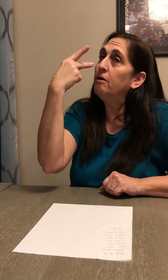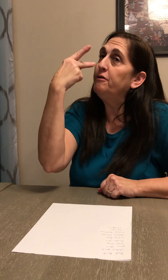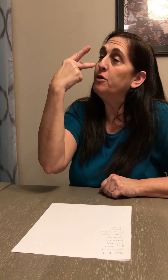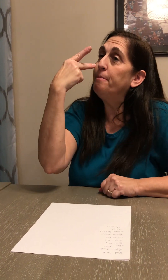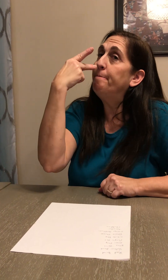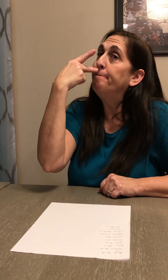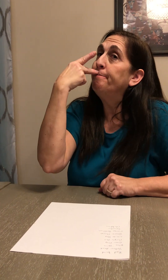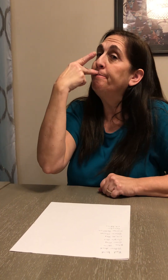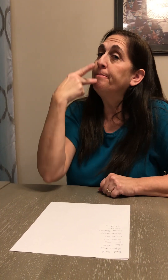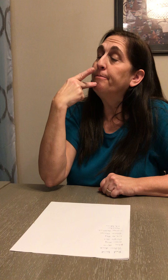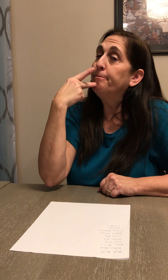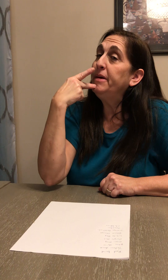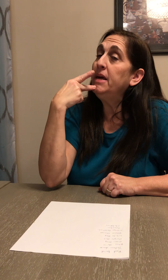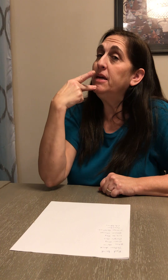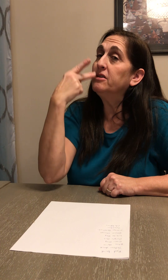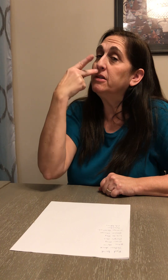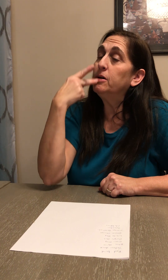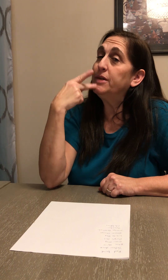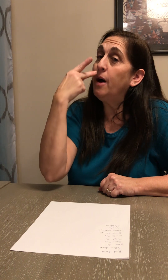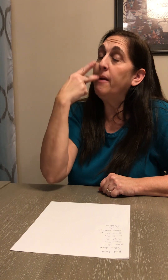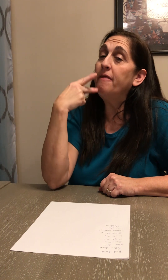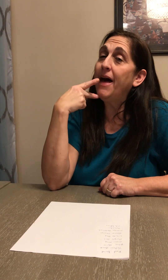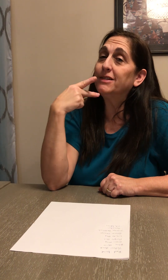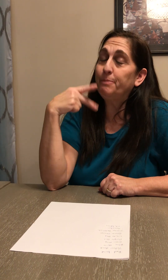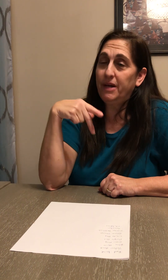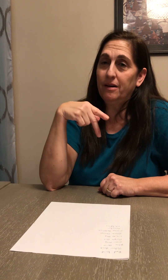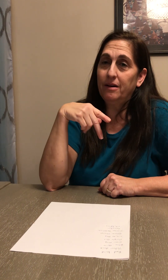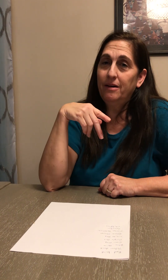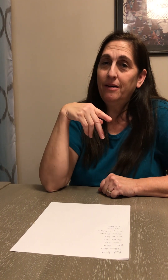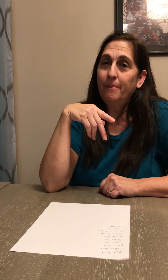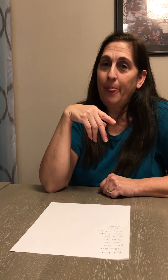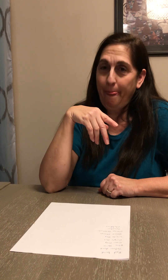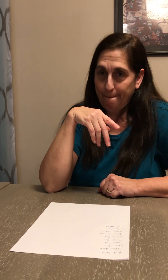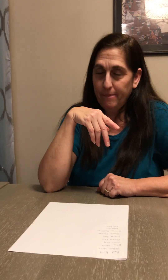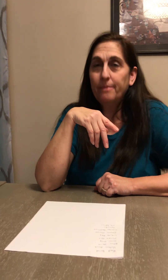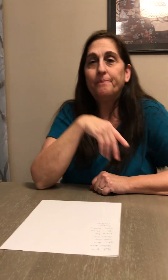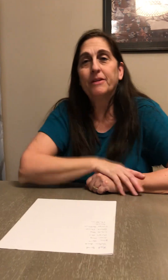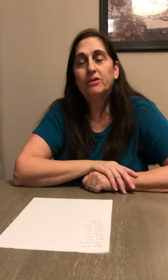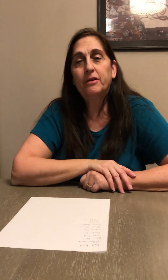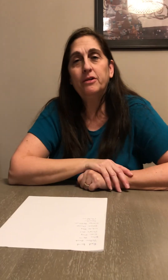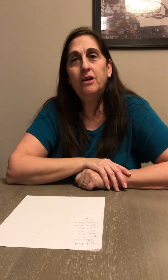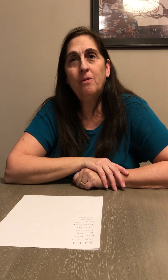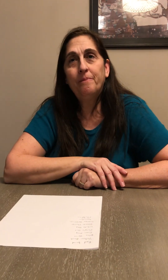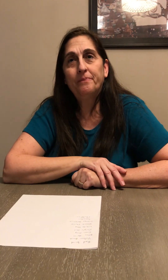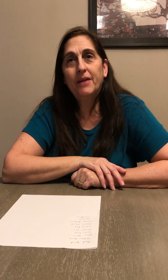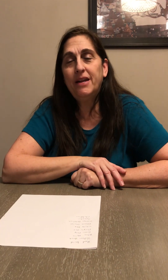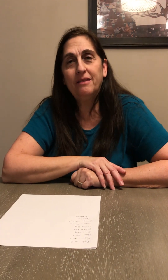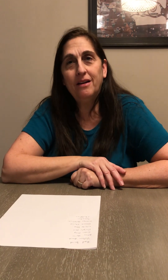your P is gonna go down, and that's pink. So there you go. Anything else?